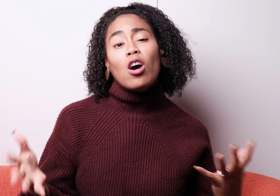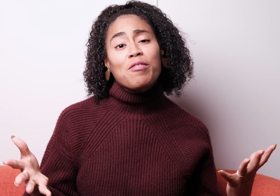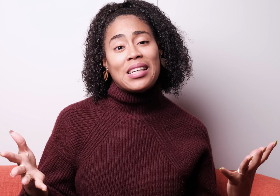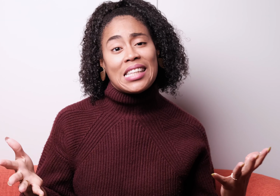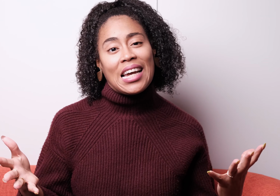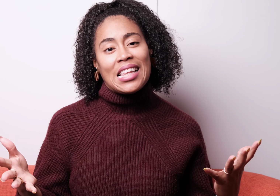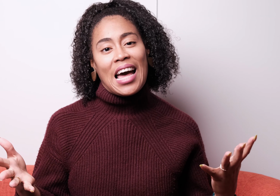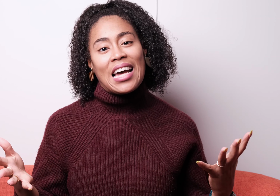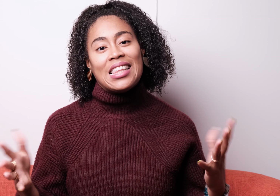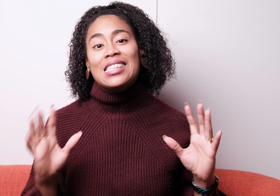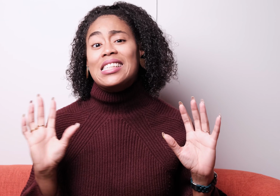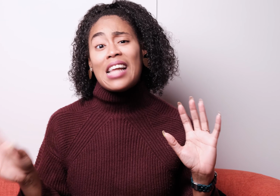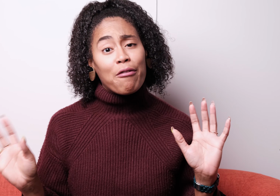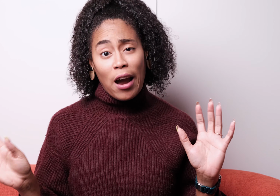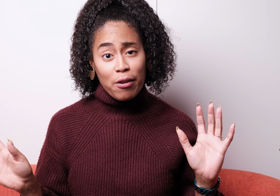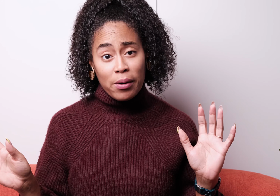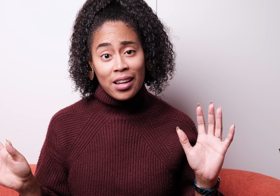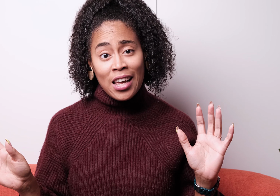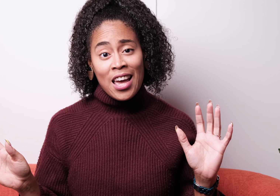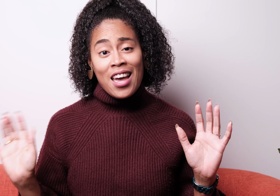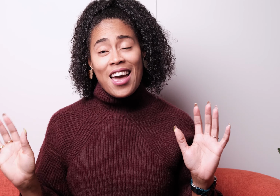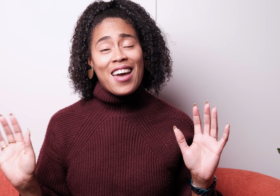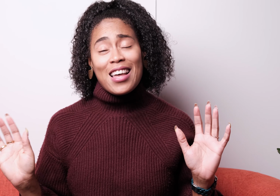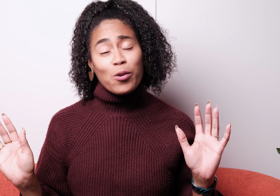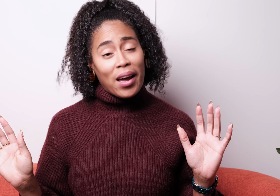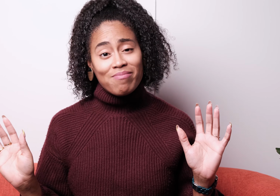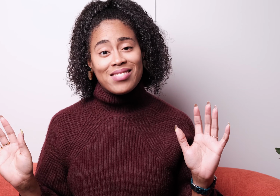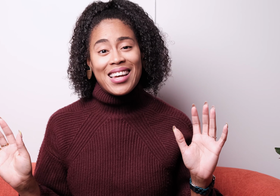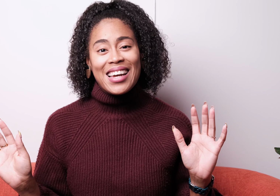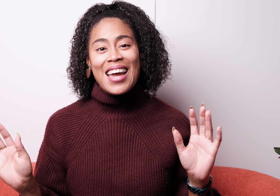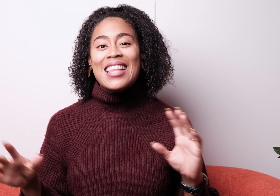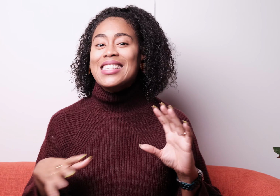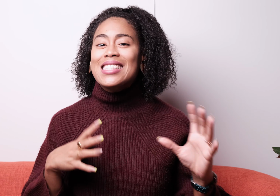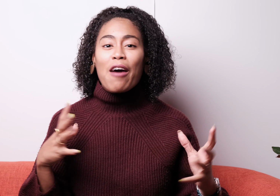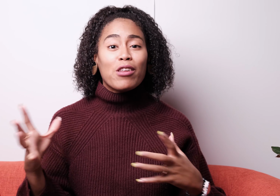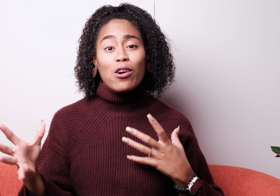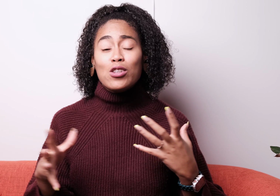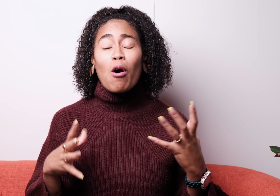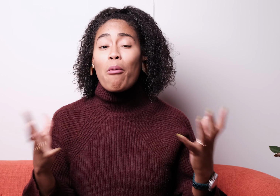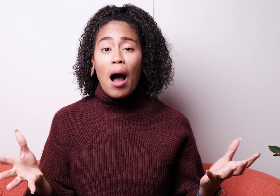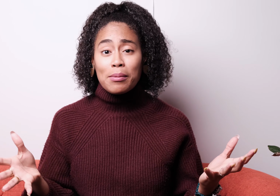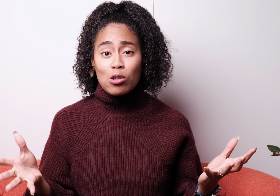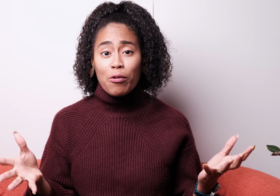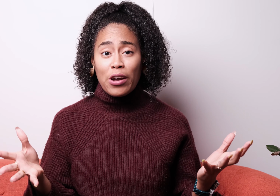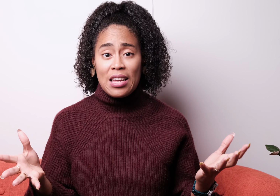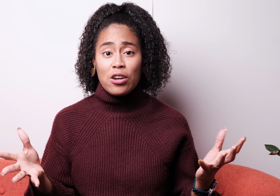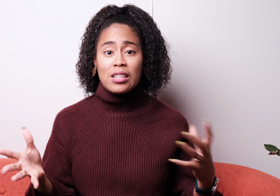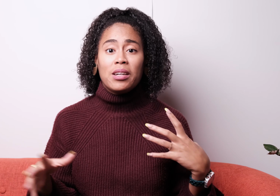off by saying that this is not for everyone, and that's okay. This is not really also a problem solver either, as much as